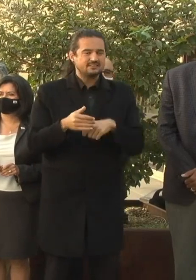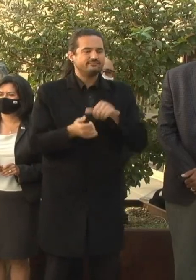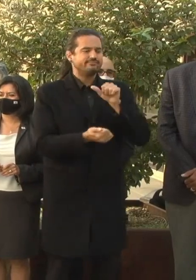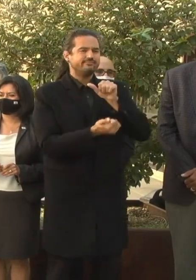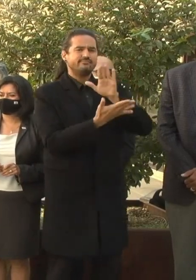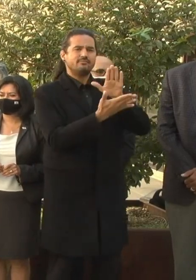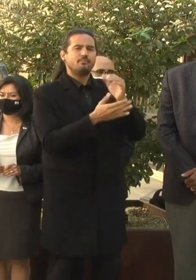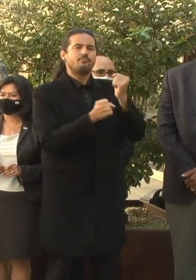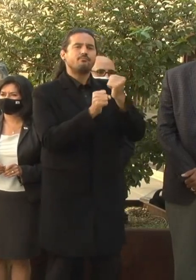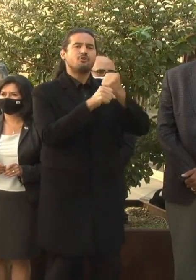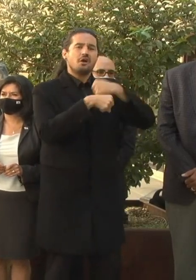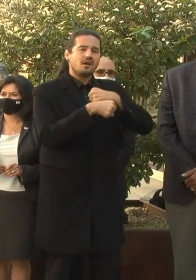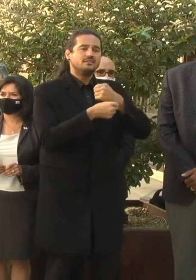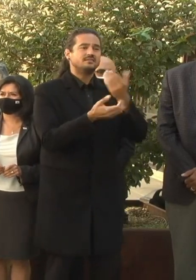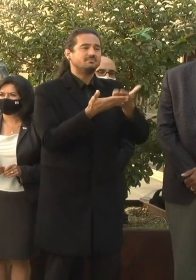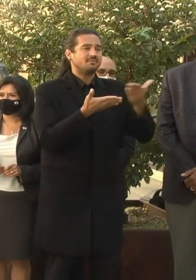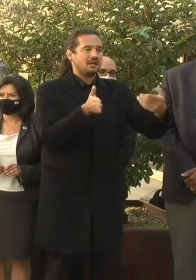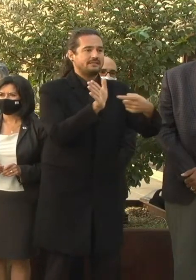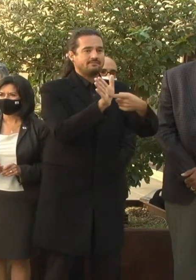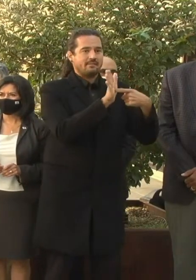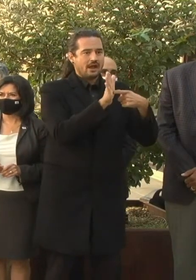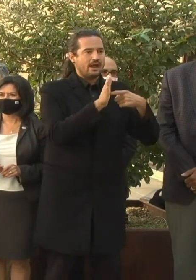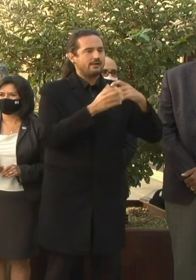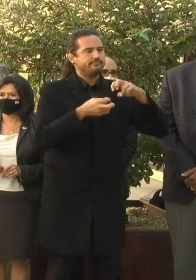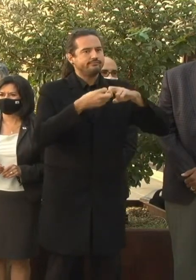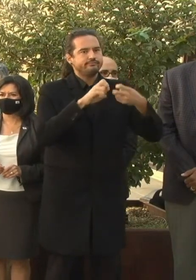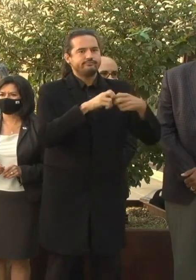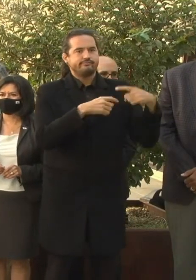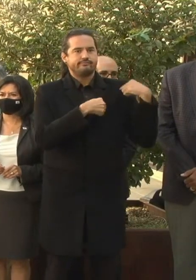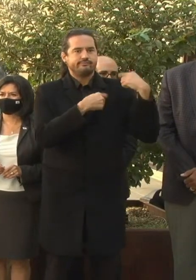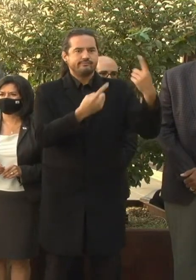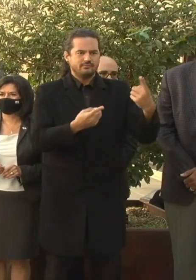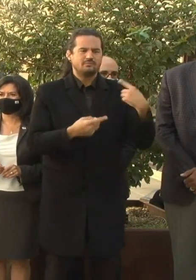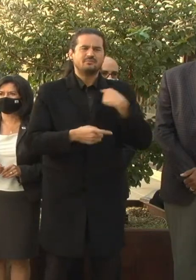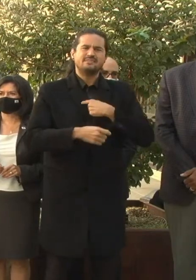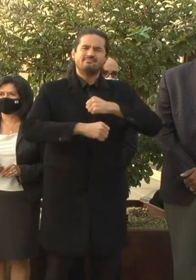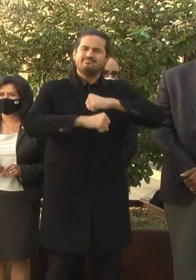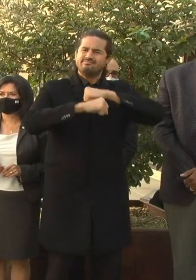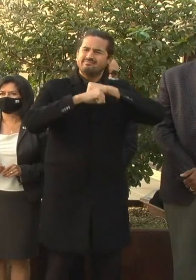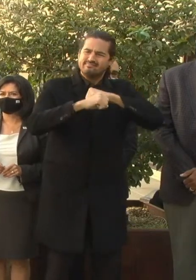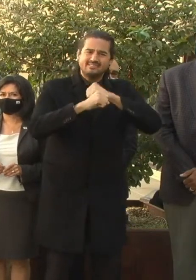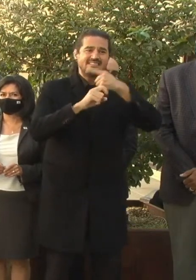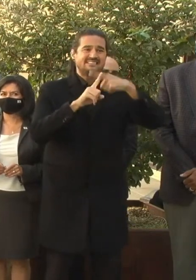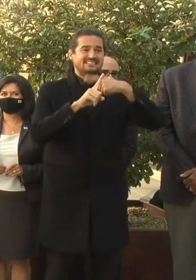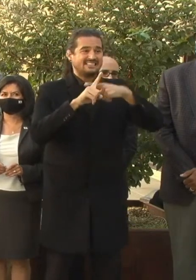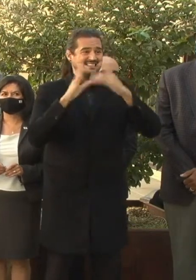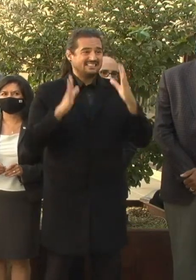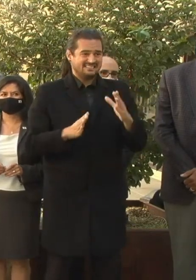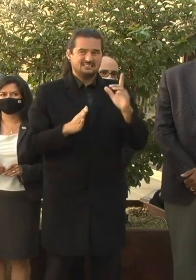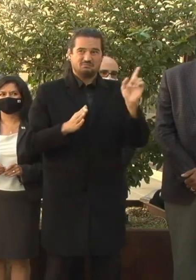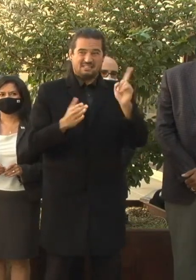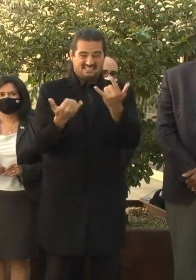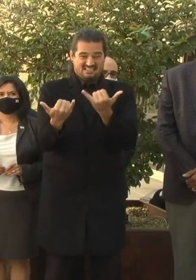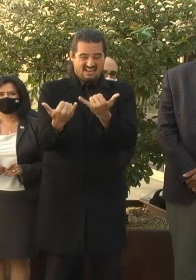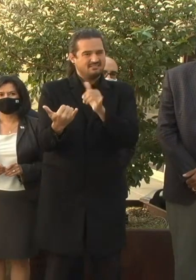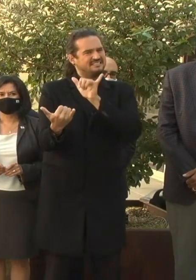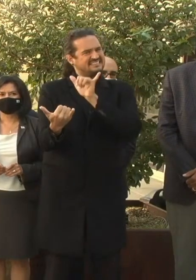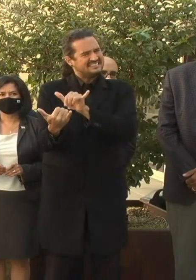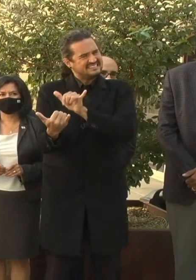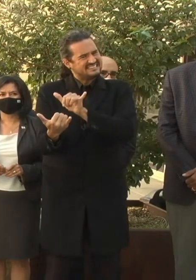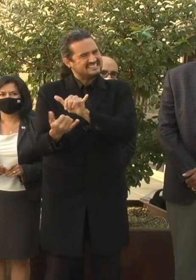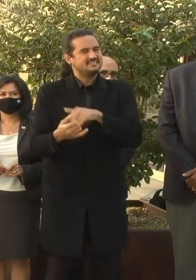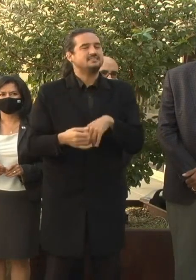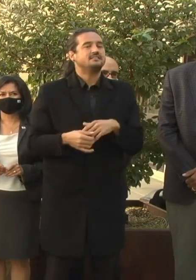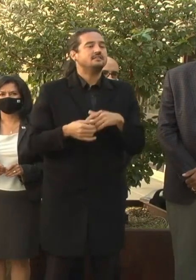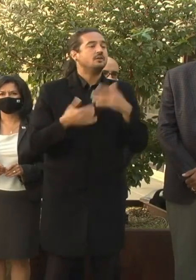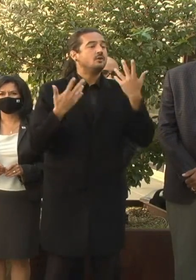problem. It is not only that we must protect our tenants where they are, convert existing housing to protected